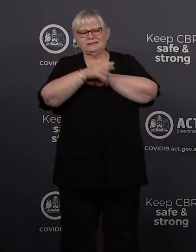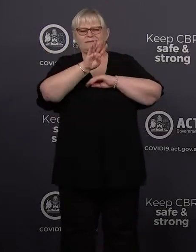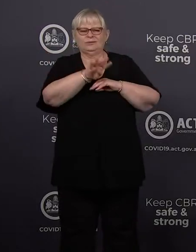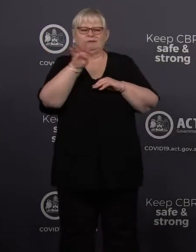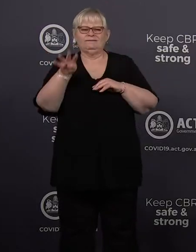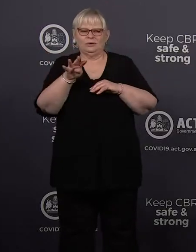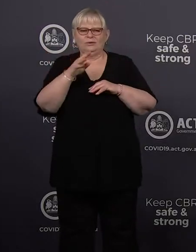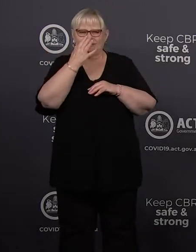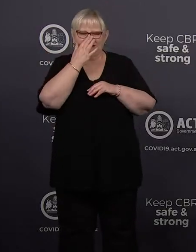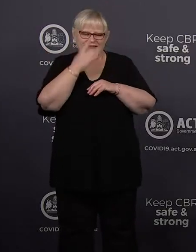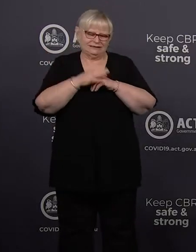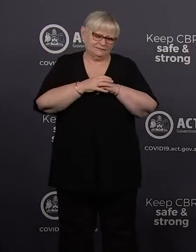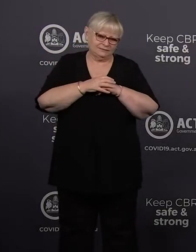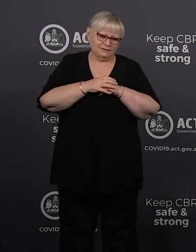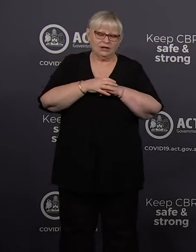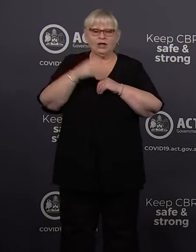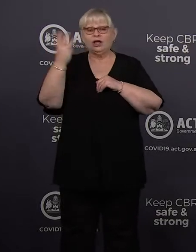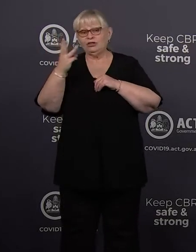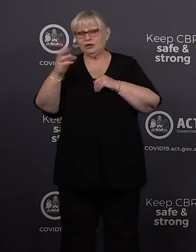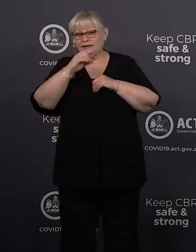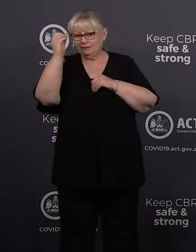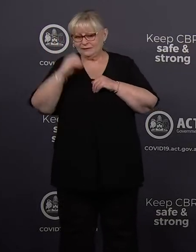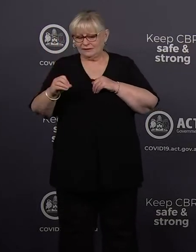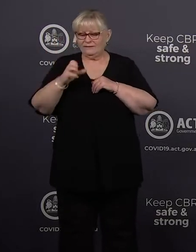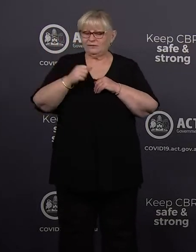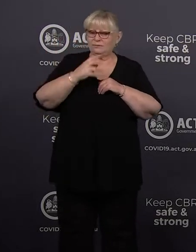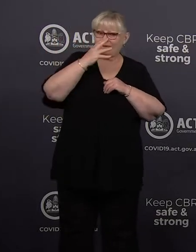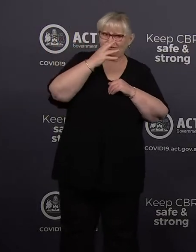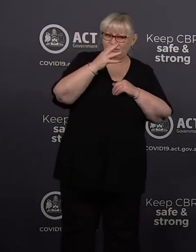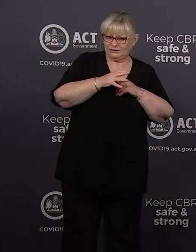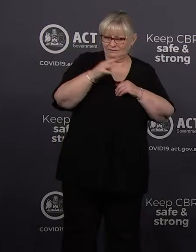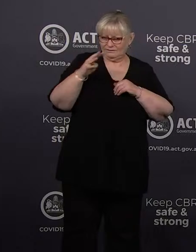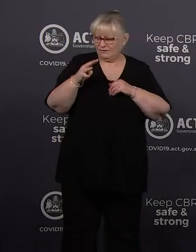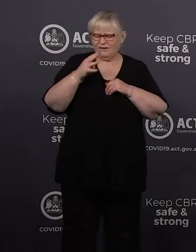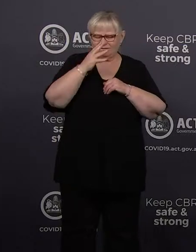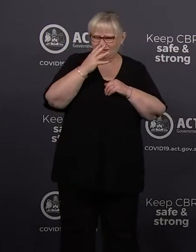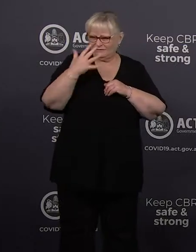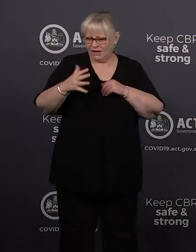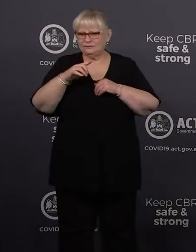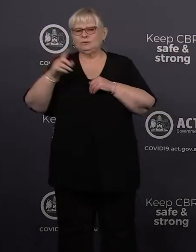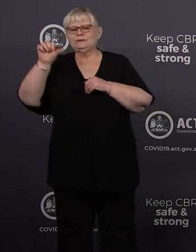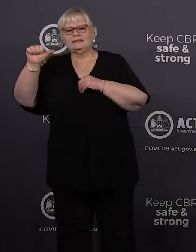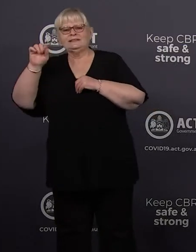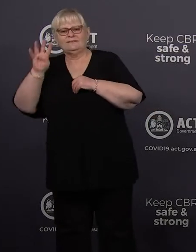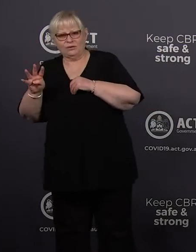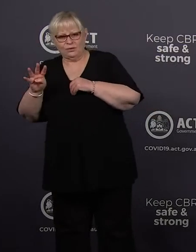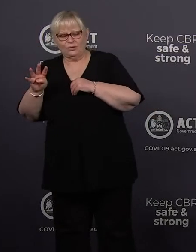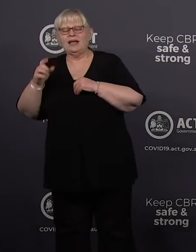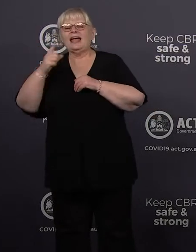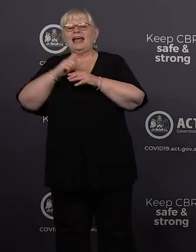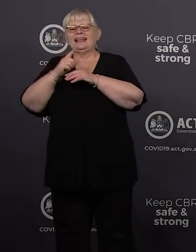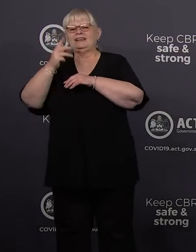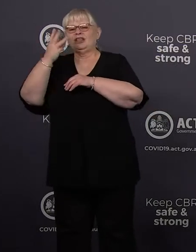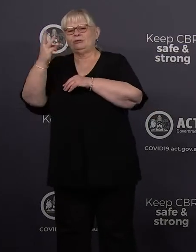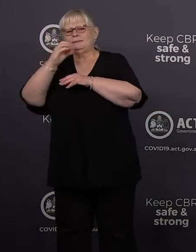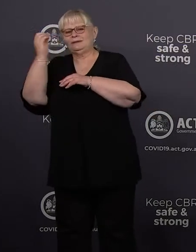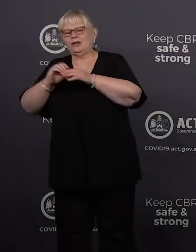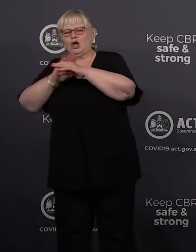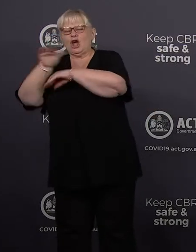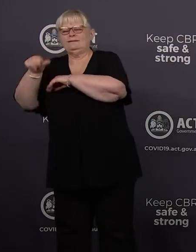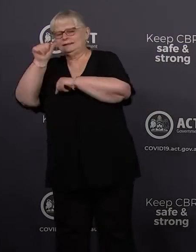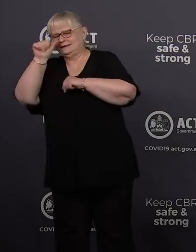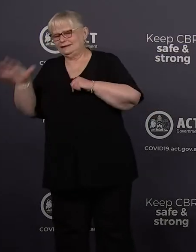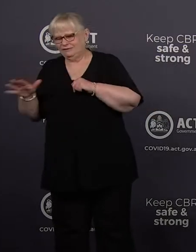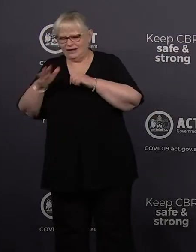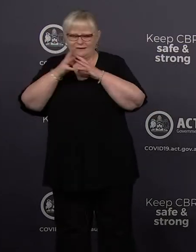years of age. 13% are aged 45 to 64 years and 3% are over 65 years